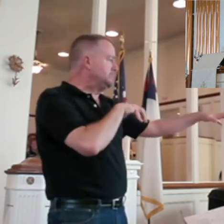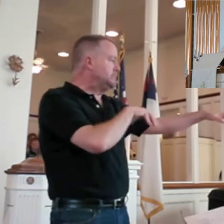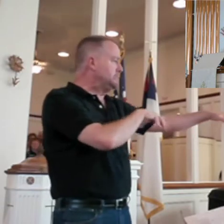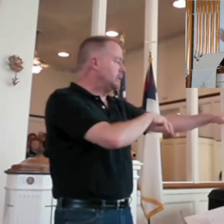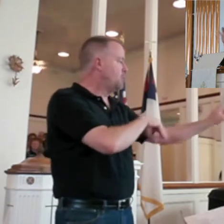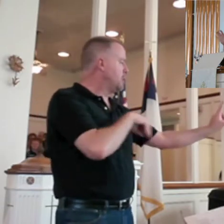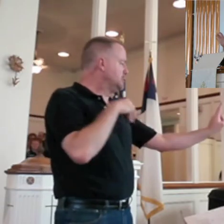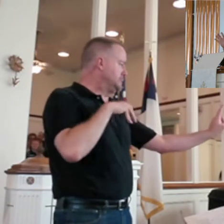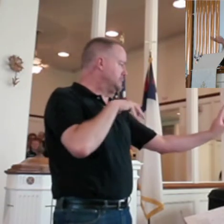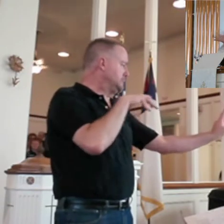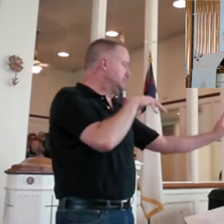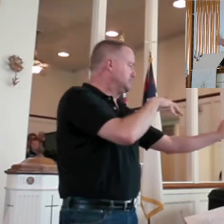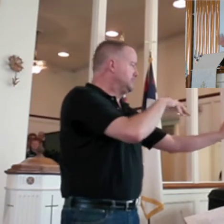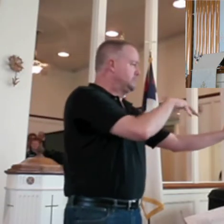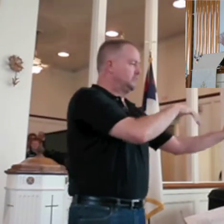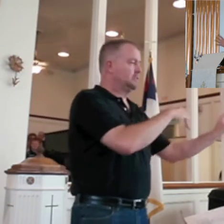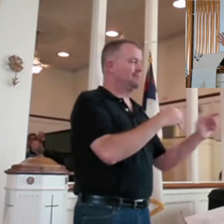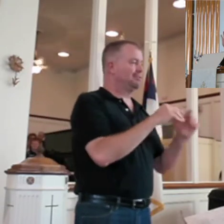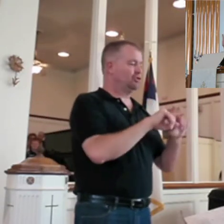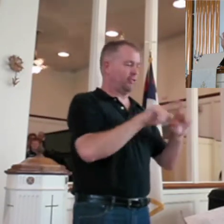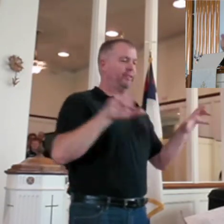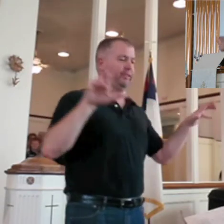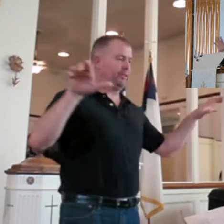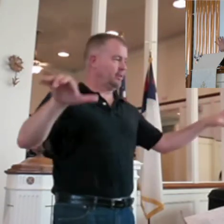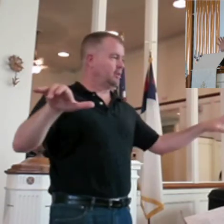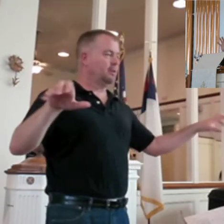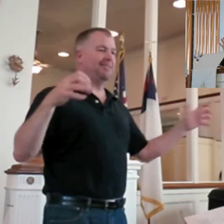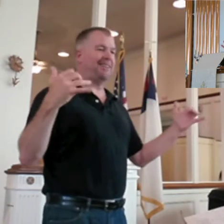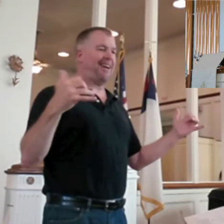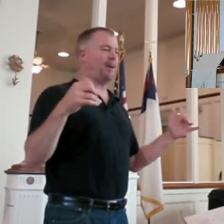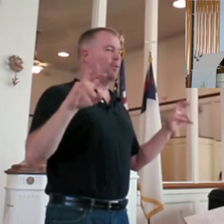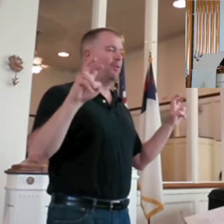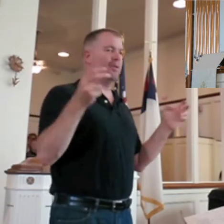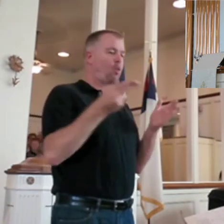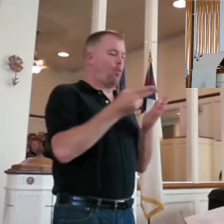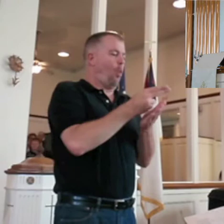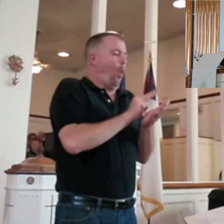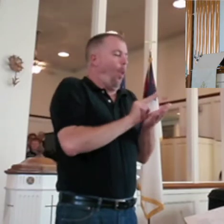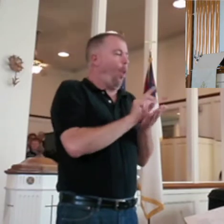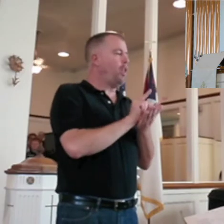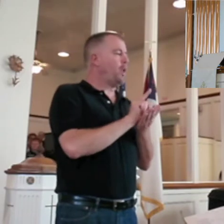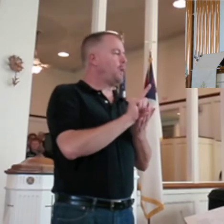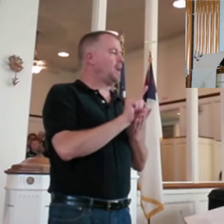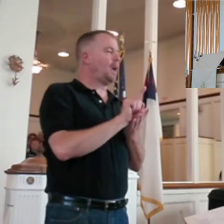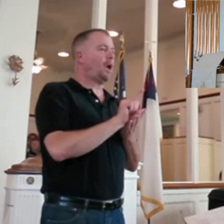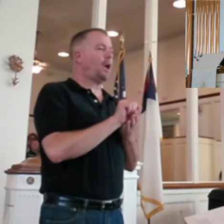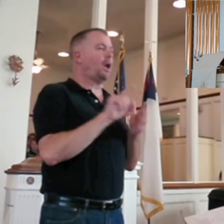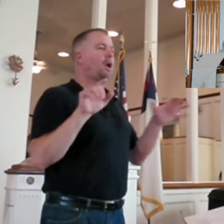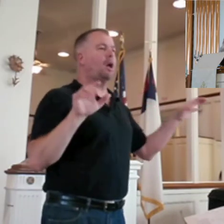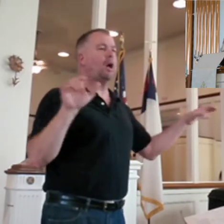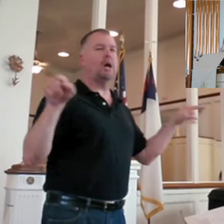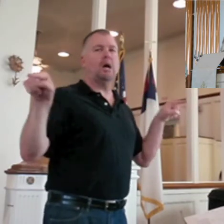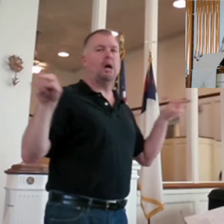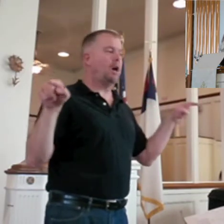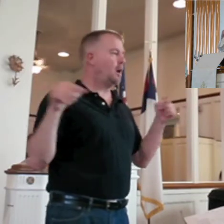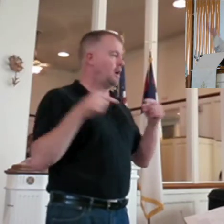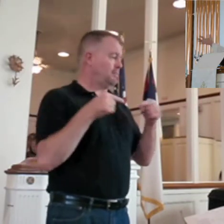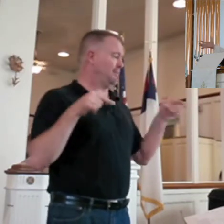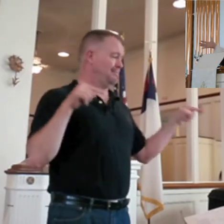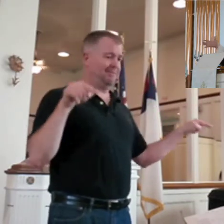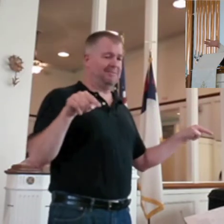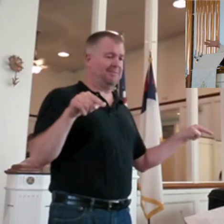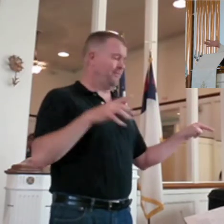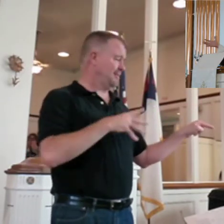into town, and it's Holy Week. You know, it's Holy Week, and this is not,